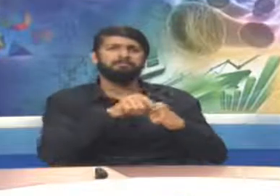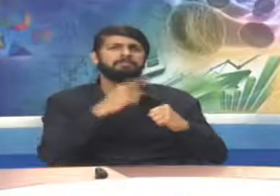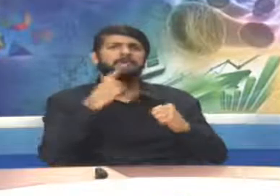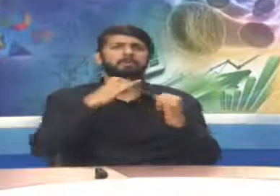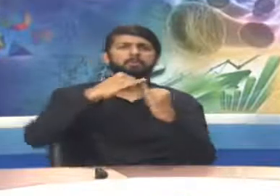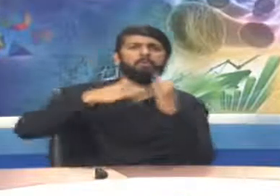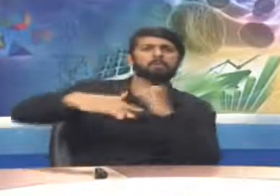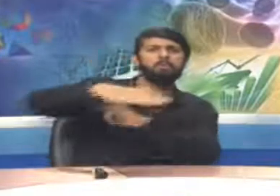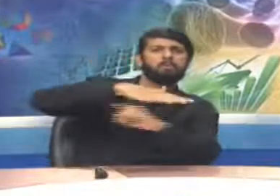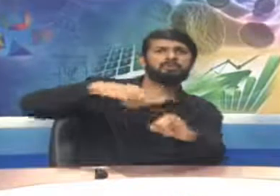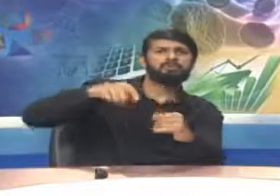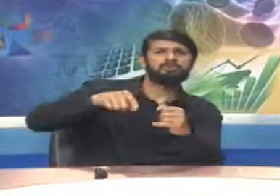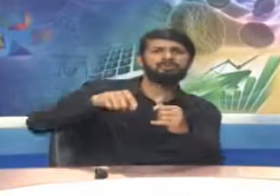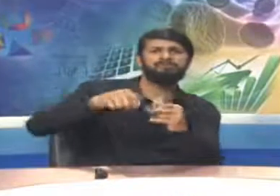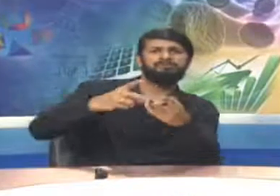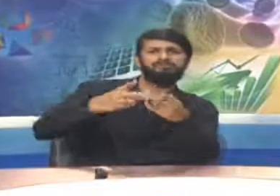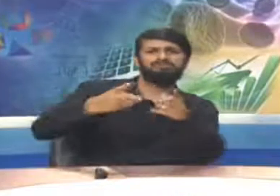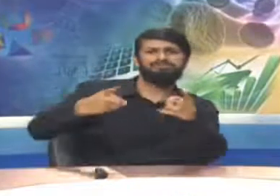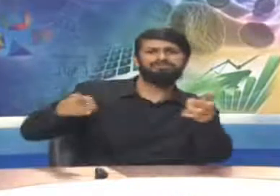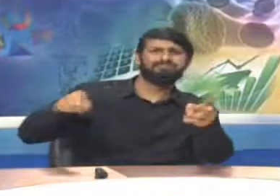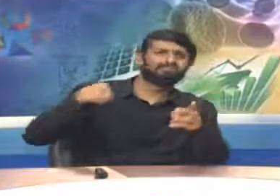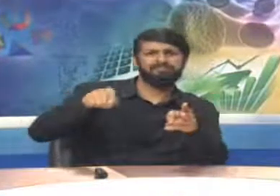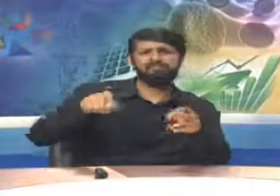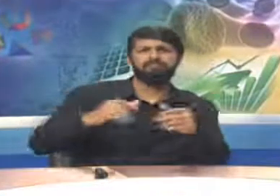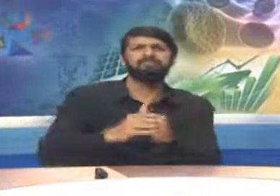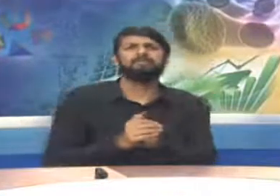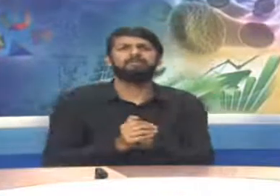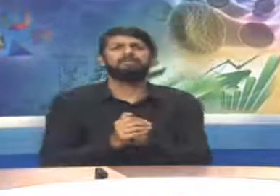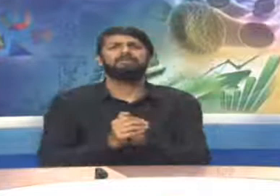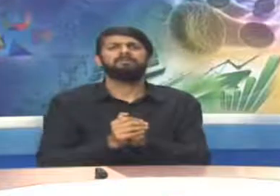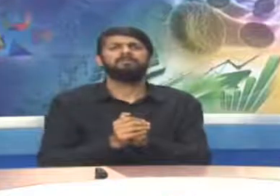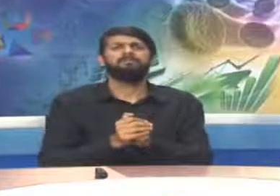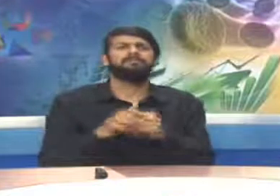theory of class struggle.